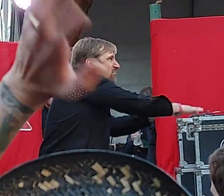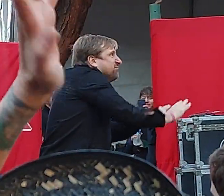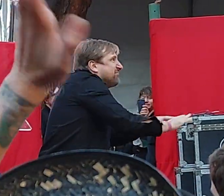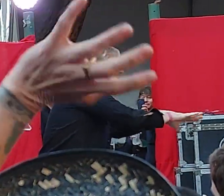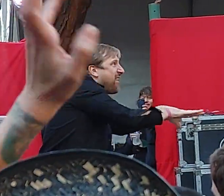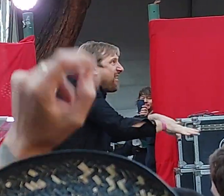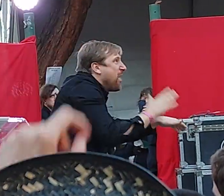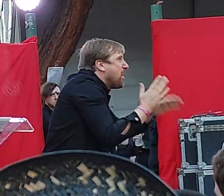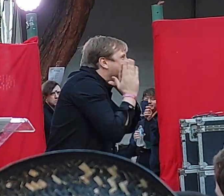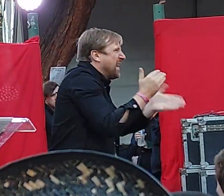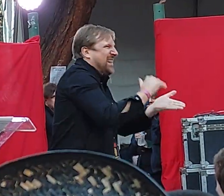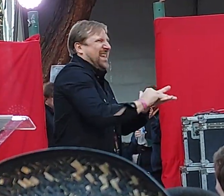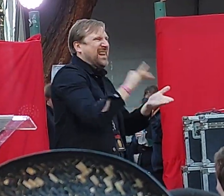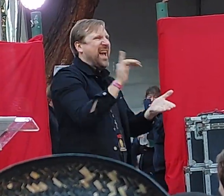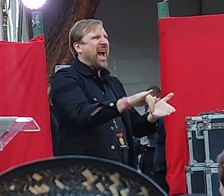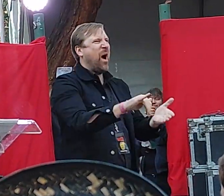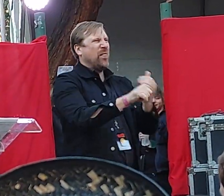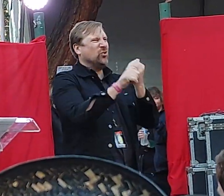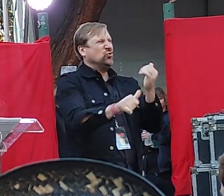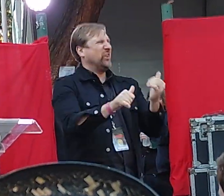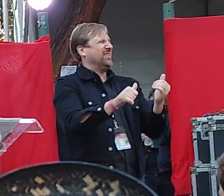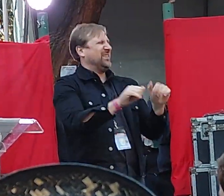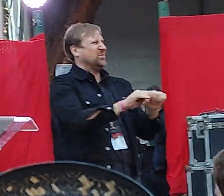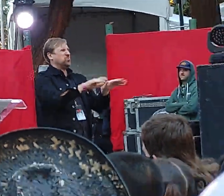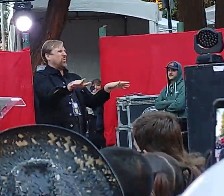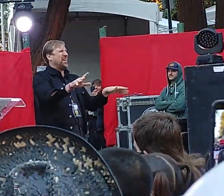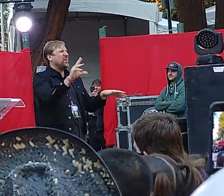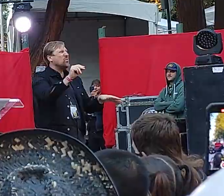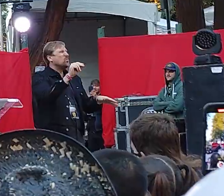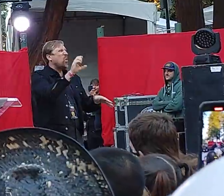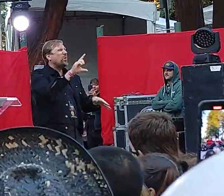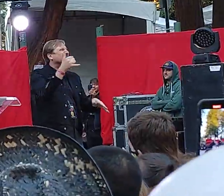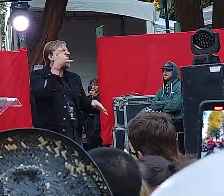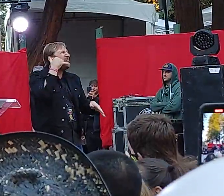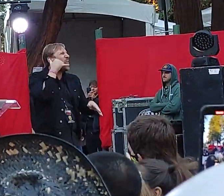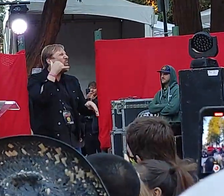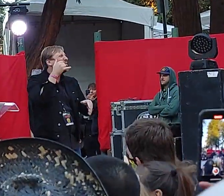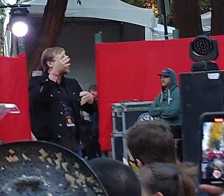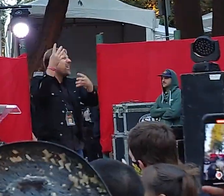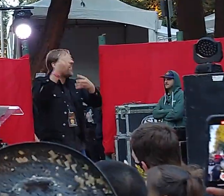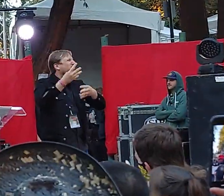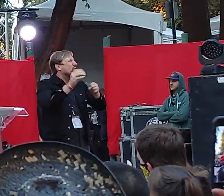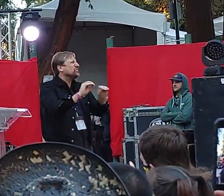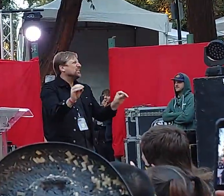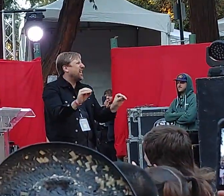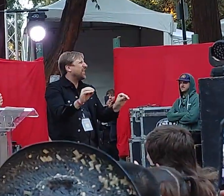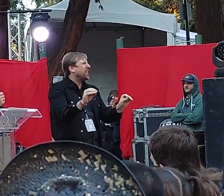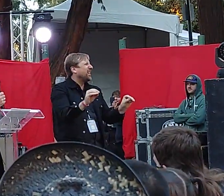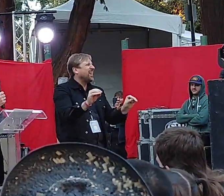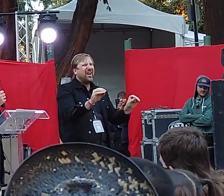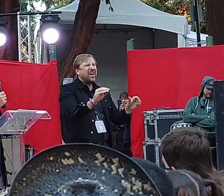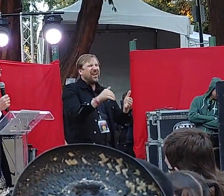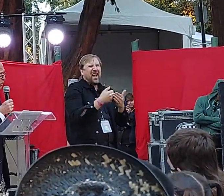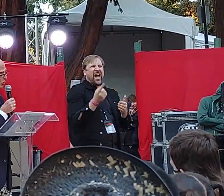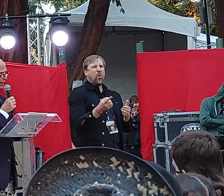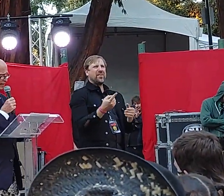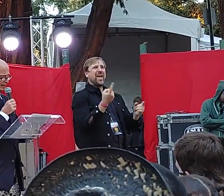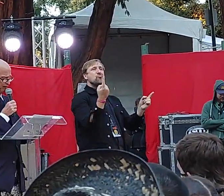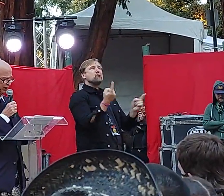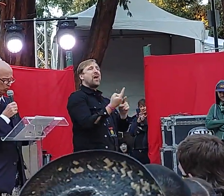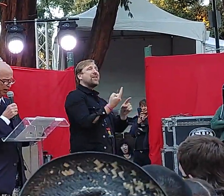How did the turd word spread when there was no cell phone coverage? And more importantly, how were they regular enough to